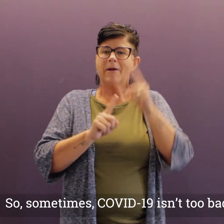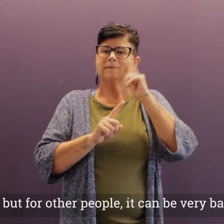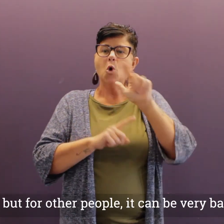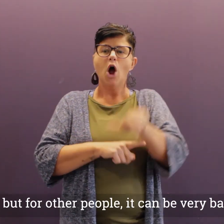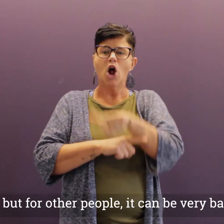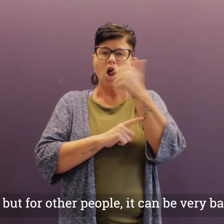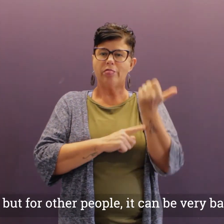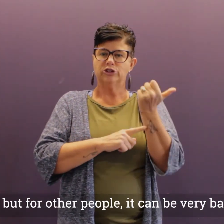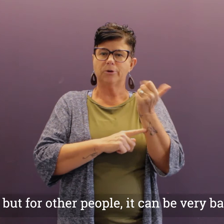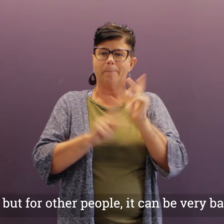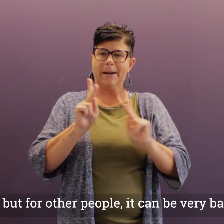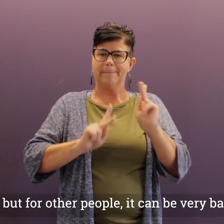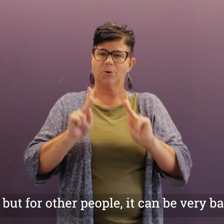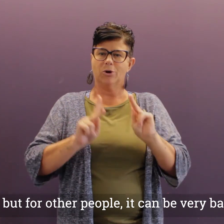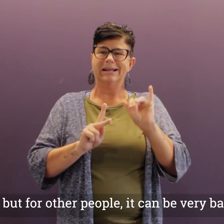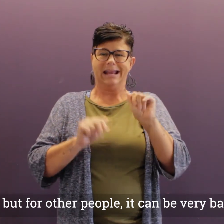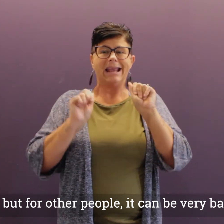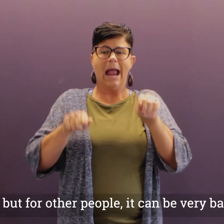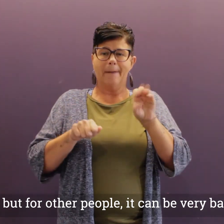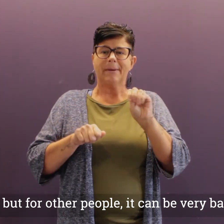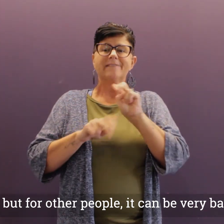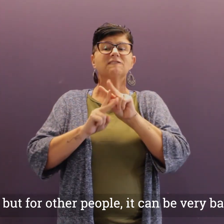But, for other people, it can be very bad.